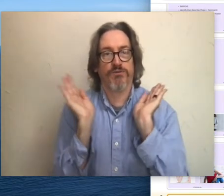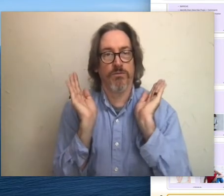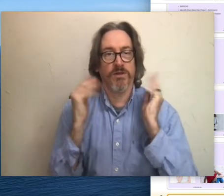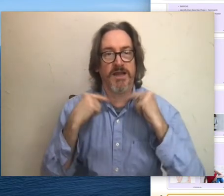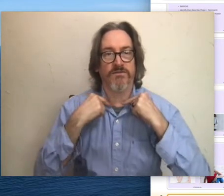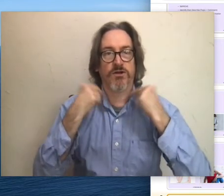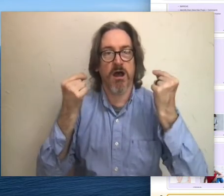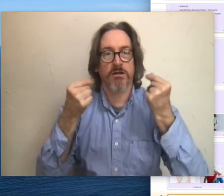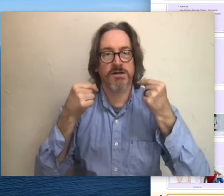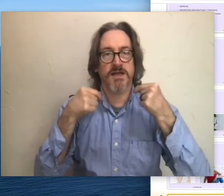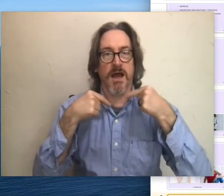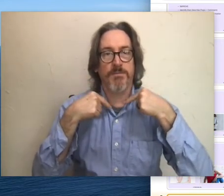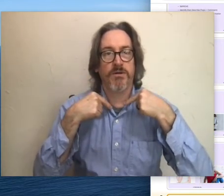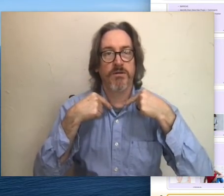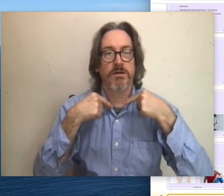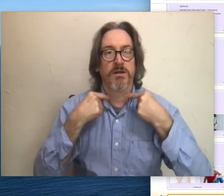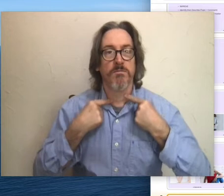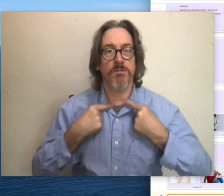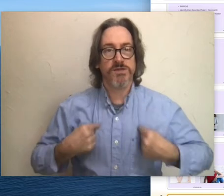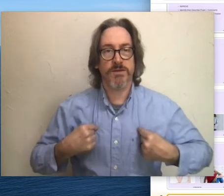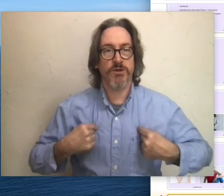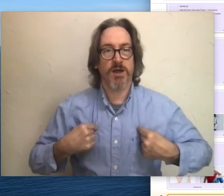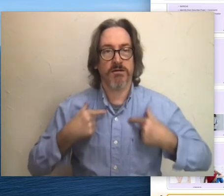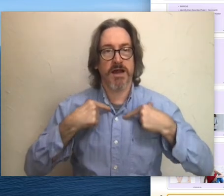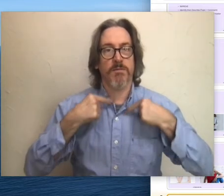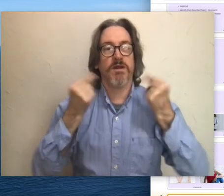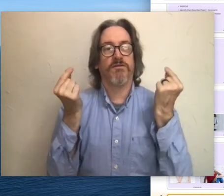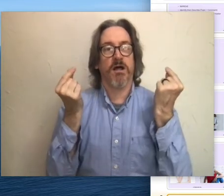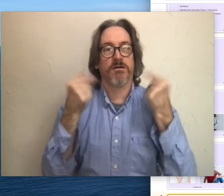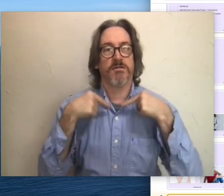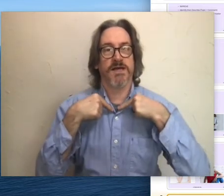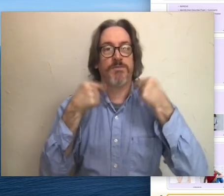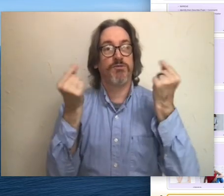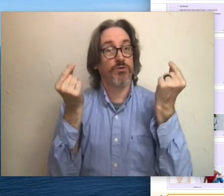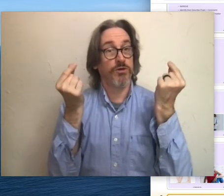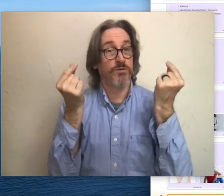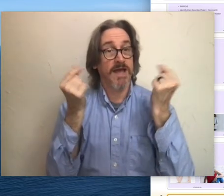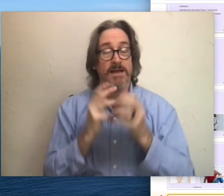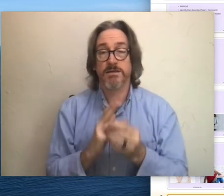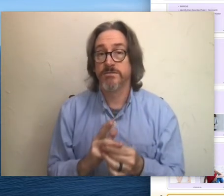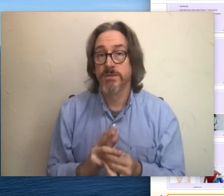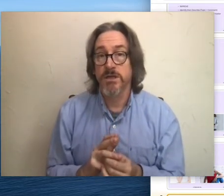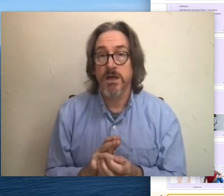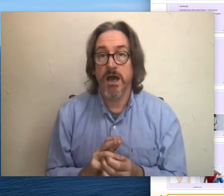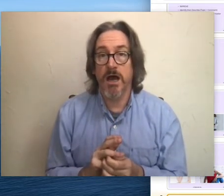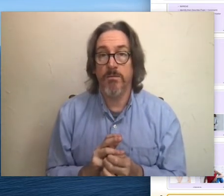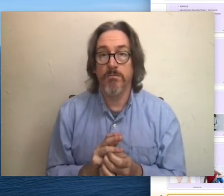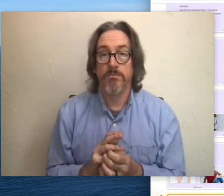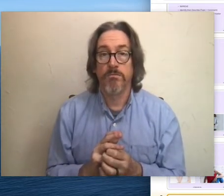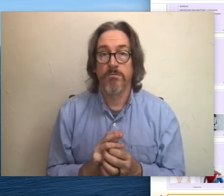Collar, like if your collar is up, most of the time we do collar down, but if collar comes up, you can do that.